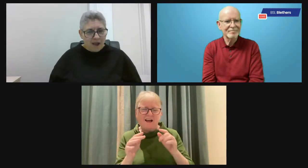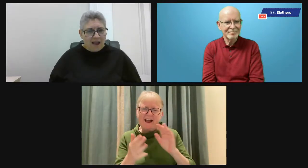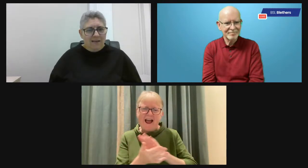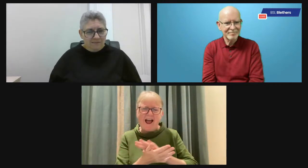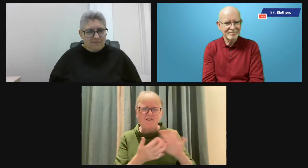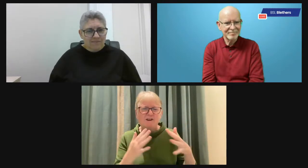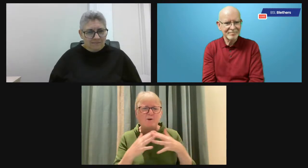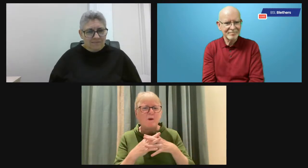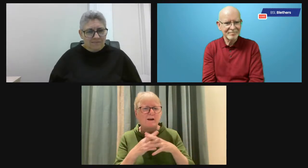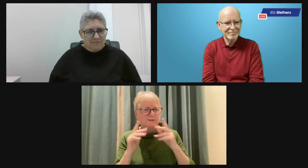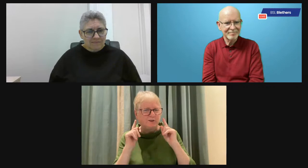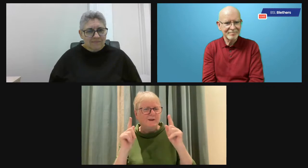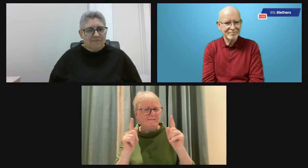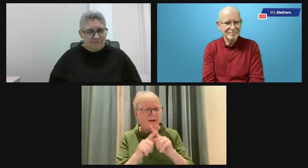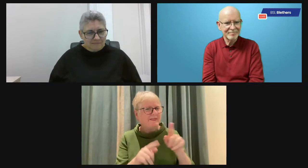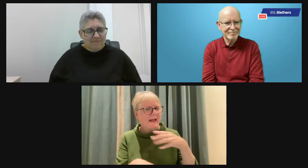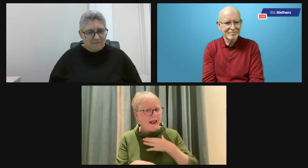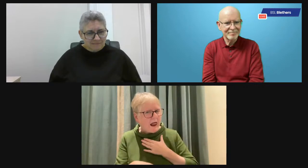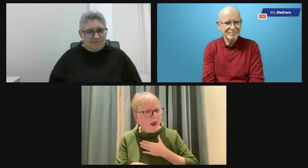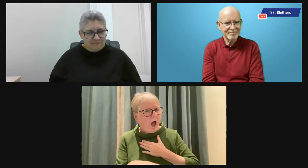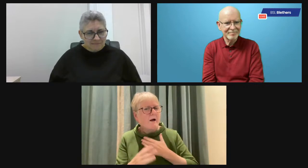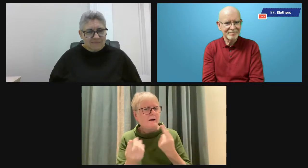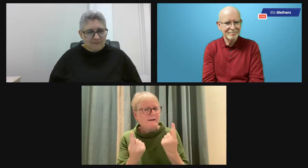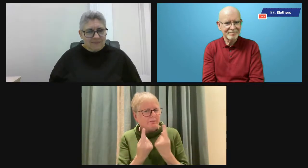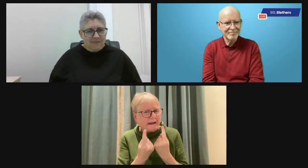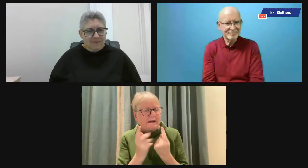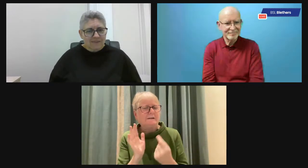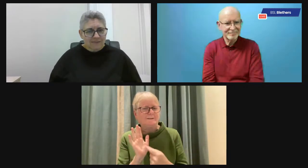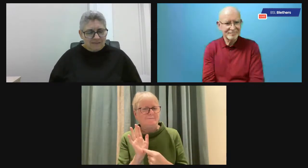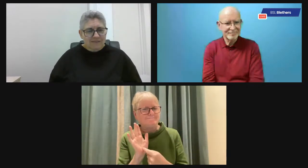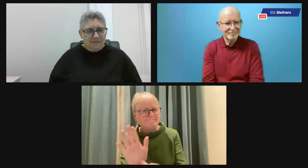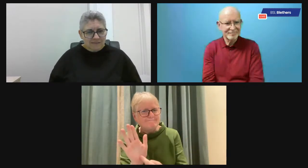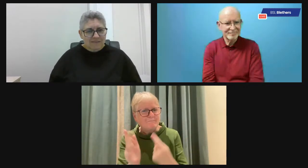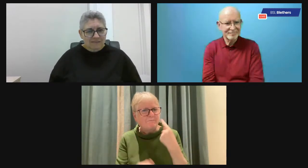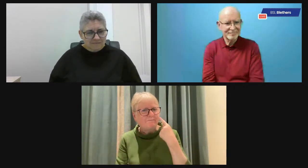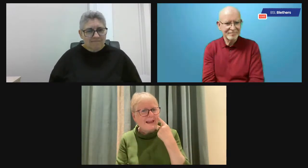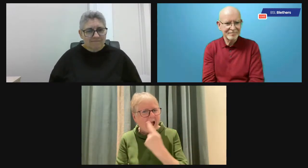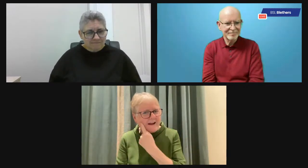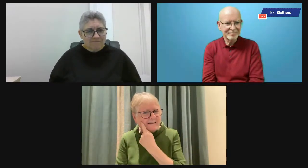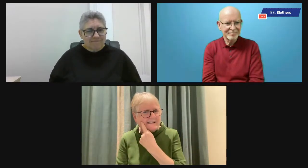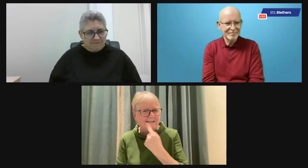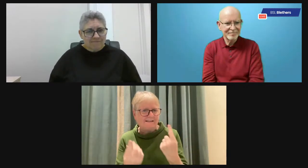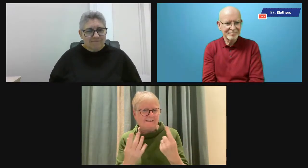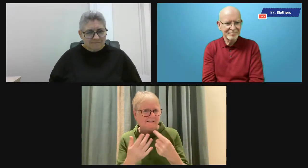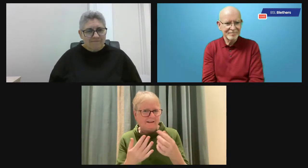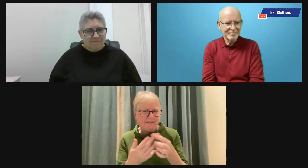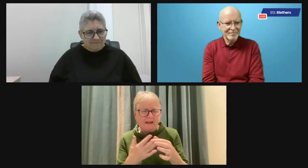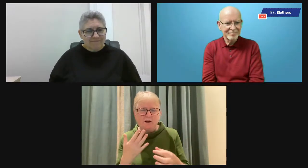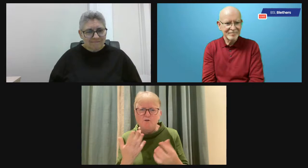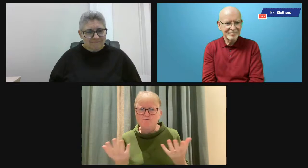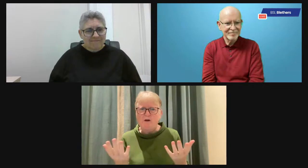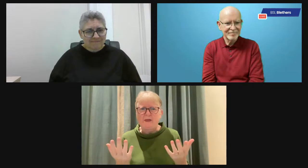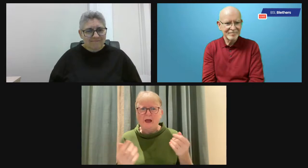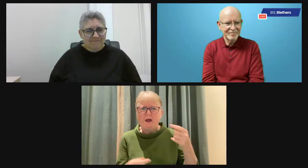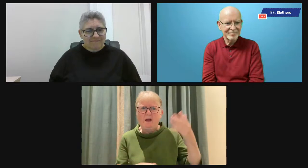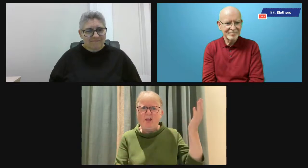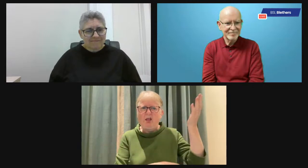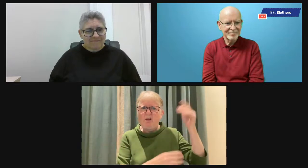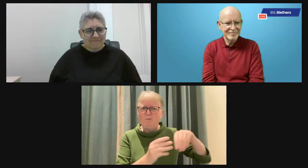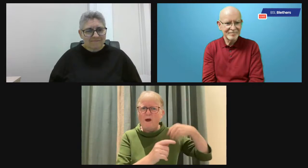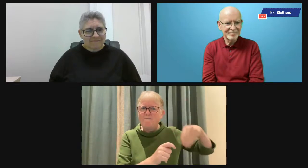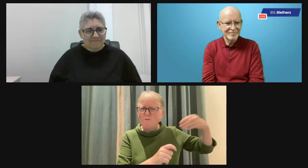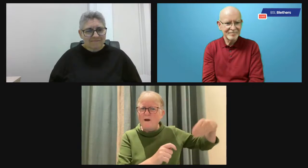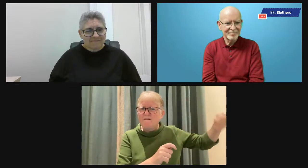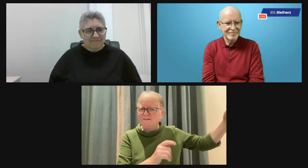do a lecture in Edinburgh, Heriot Watt University. and they wanted something to show, some kind of